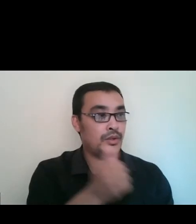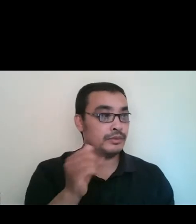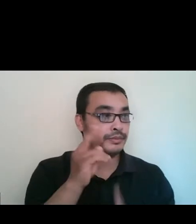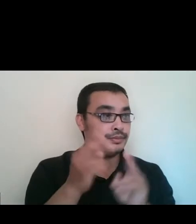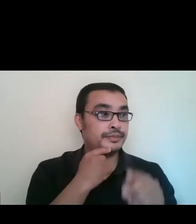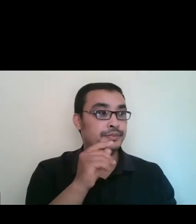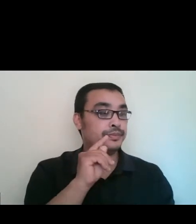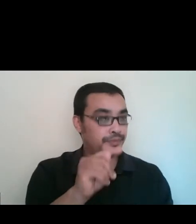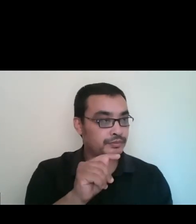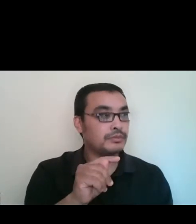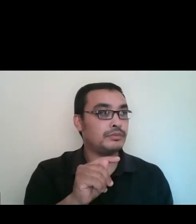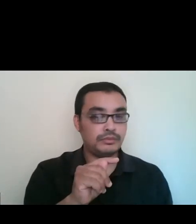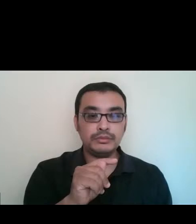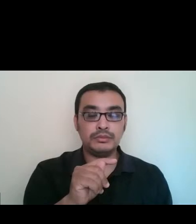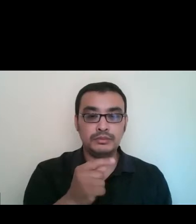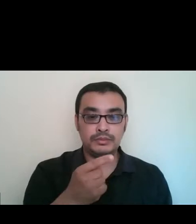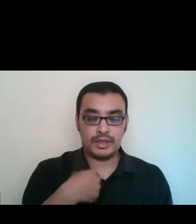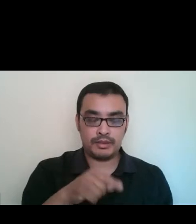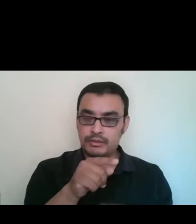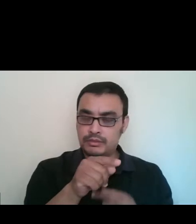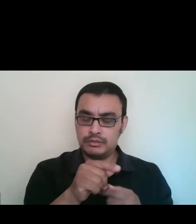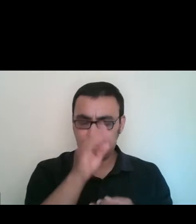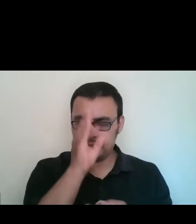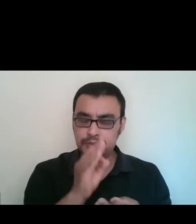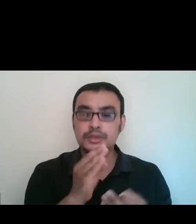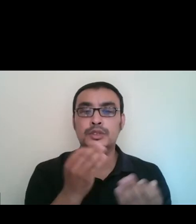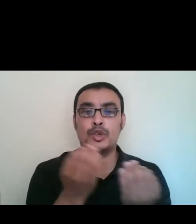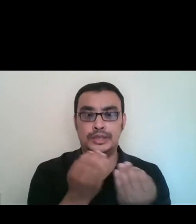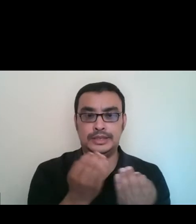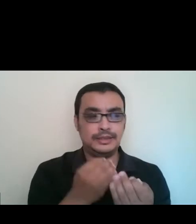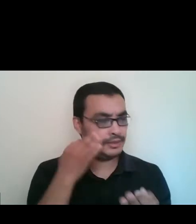Other than this, I also want to focus on